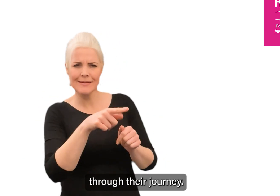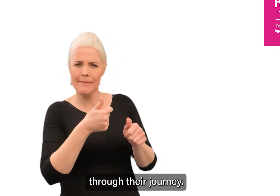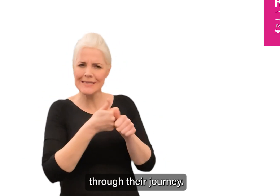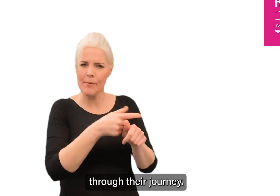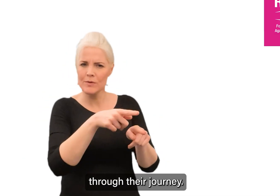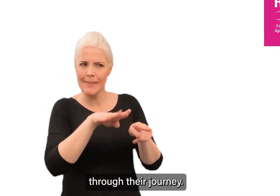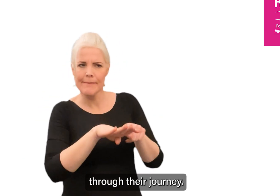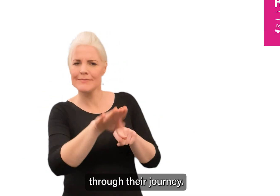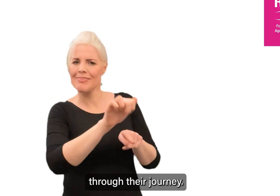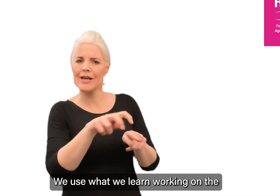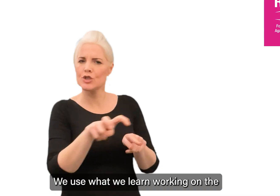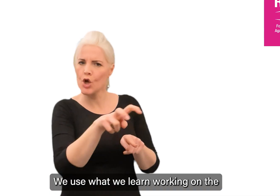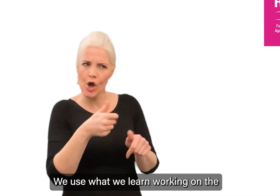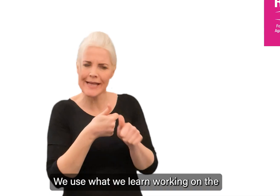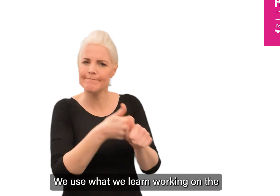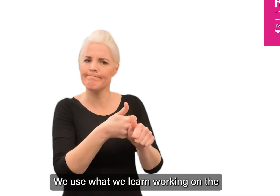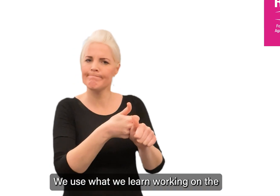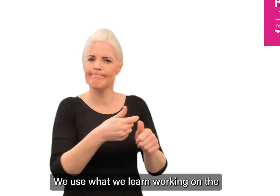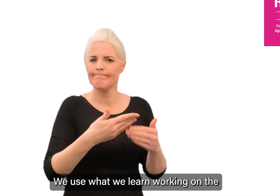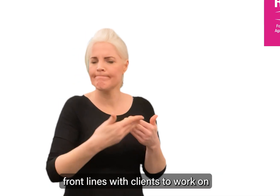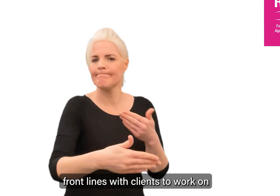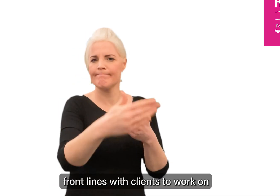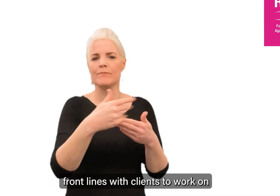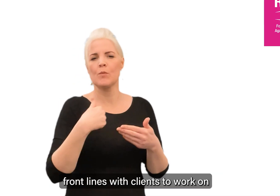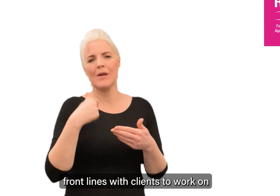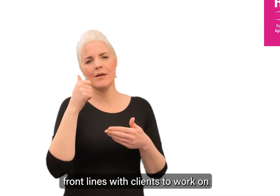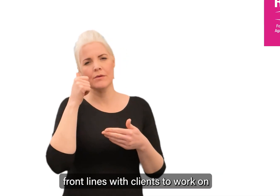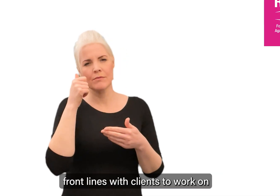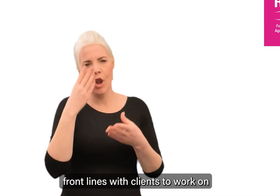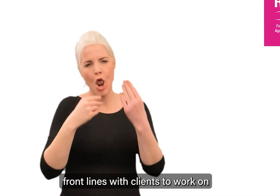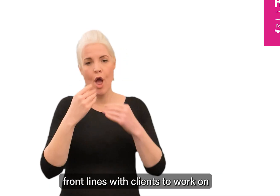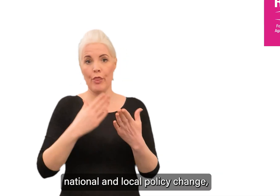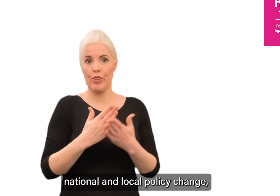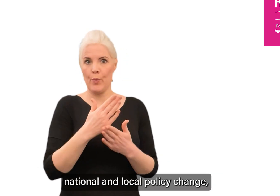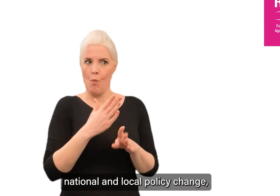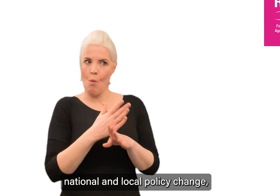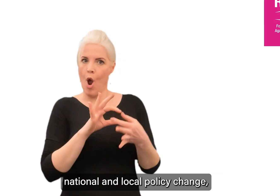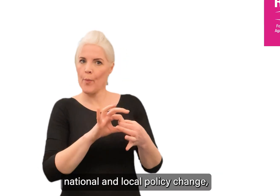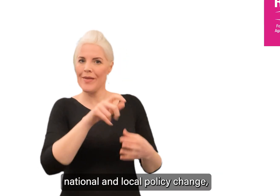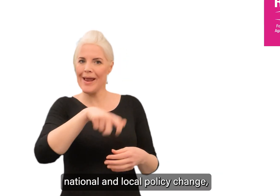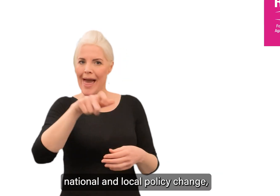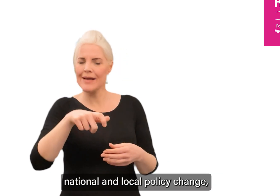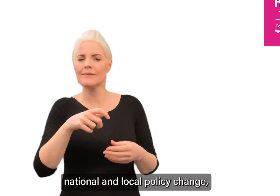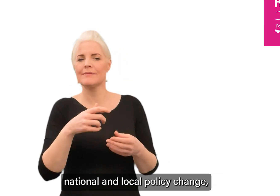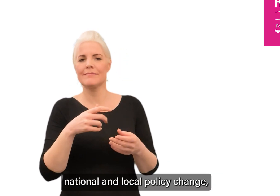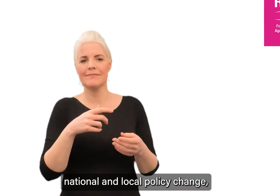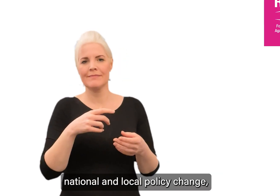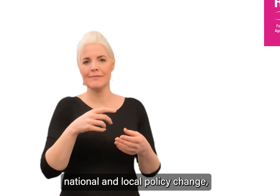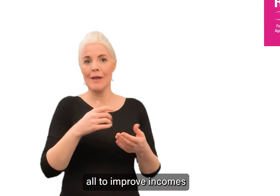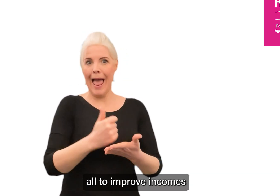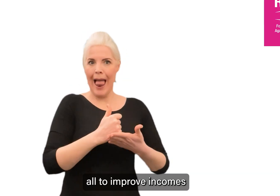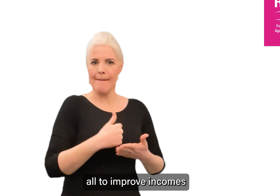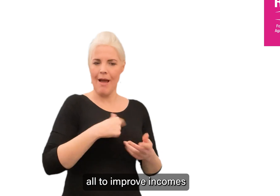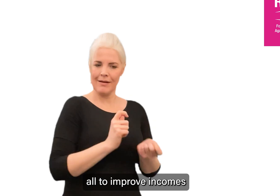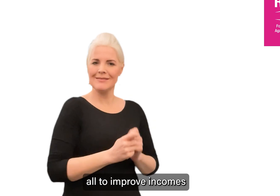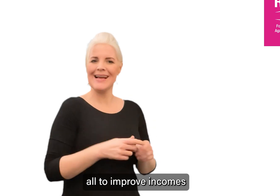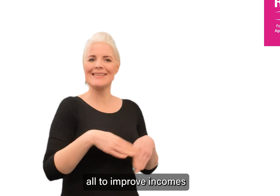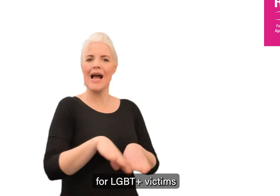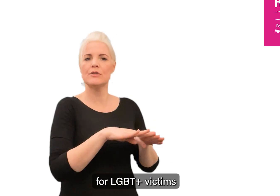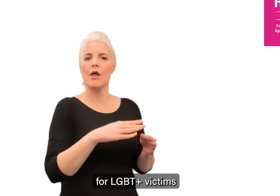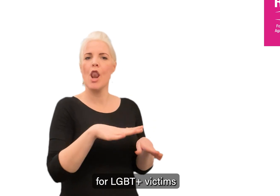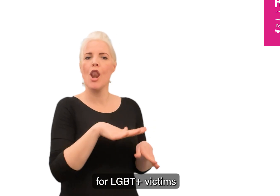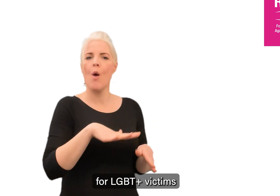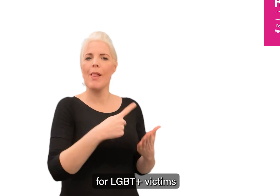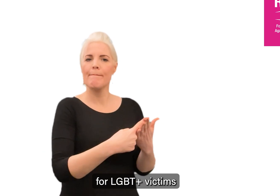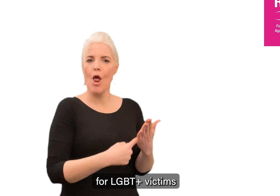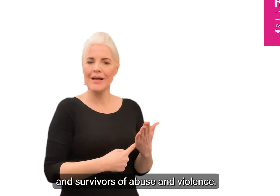through their journey. We use what we learn working on the front lines with clients to work on national and local policy change, all to improve incomes